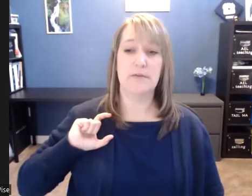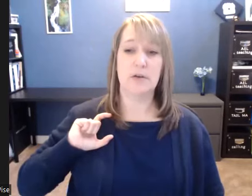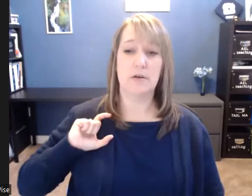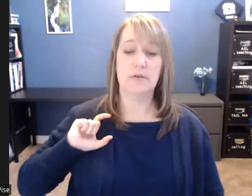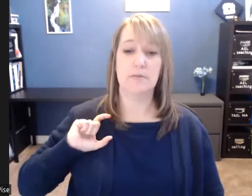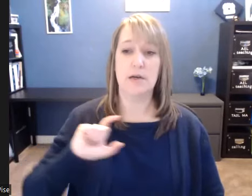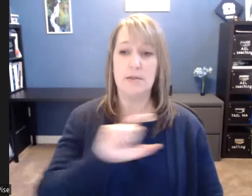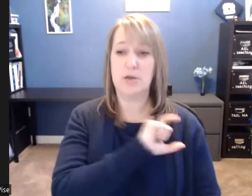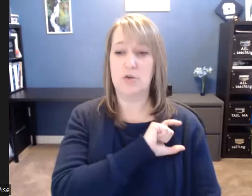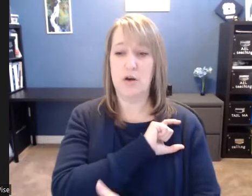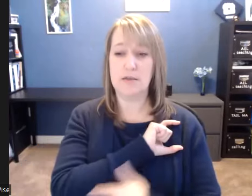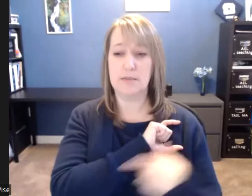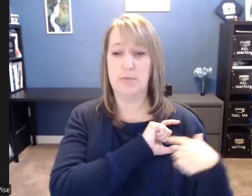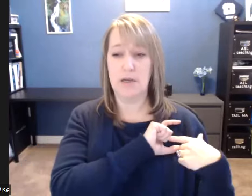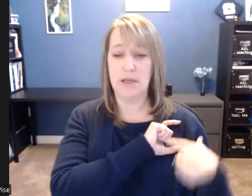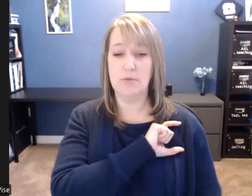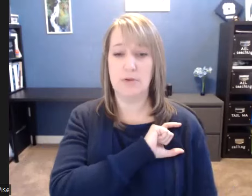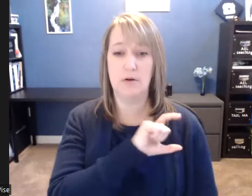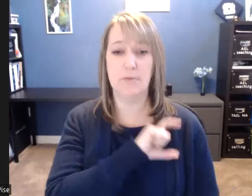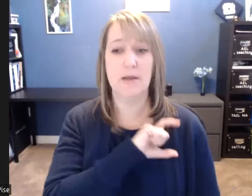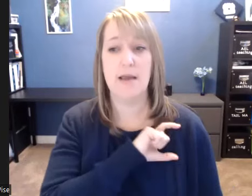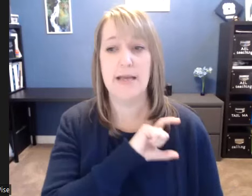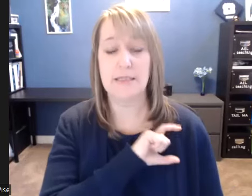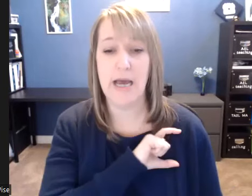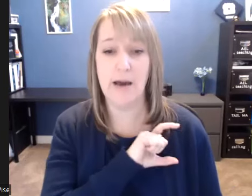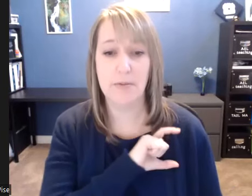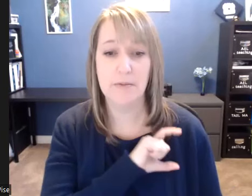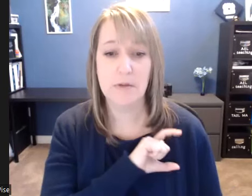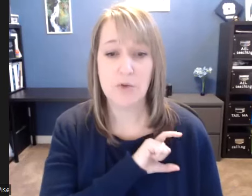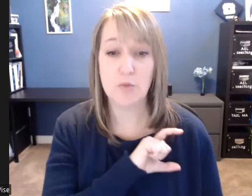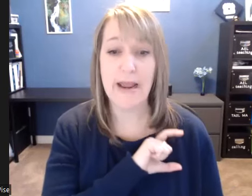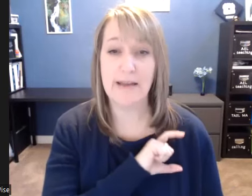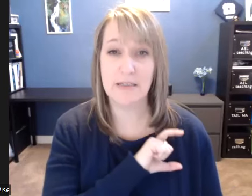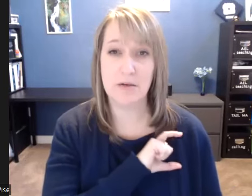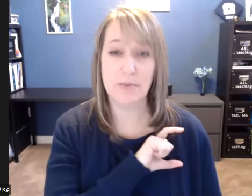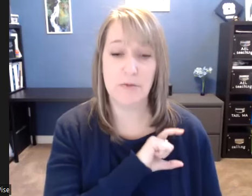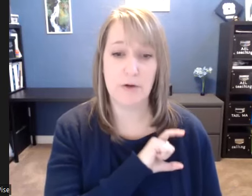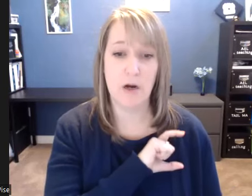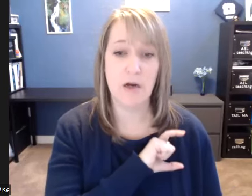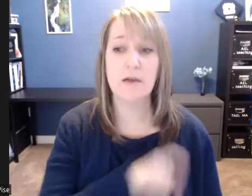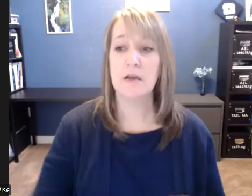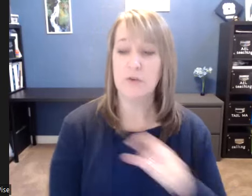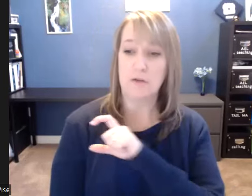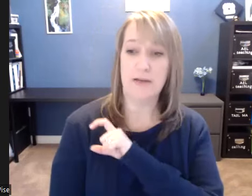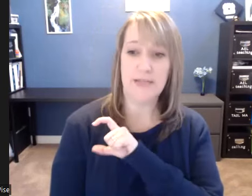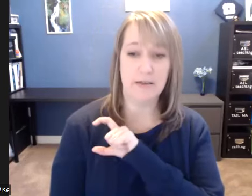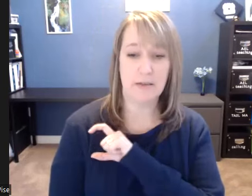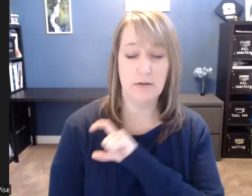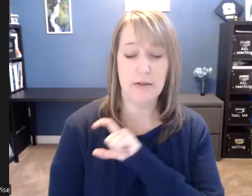of your body, but you cross body with your arm and tap. If you're right-handed, it'll be over your heart. If you're left-handed,